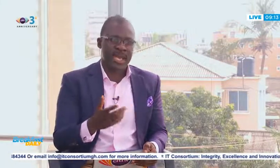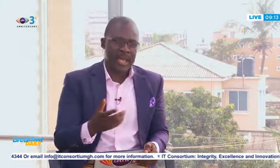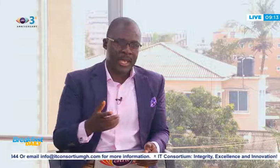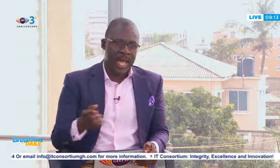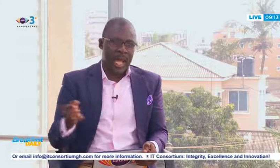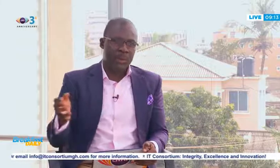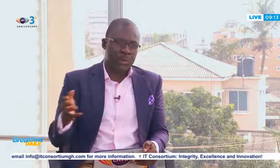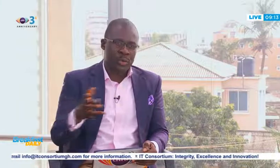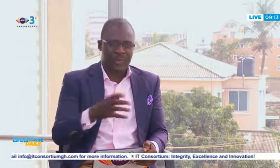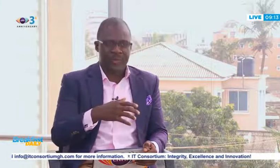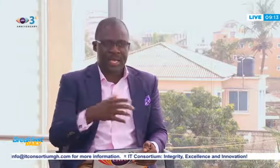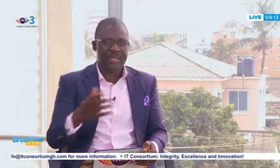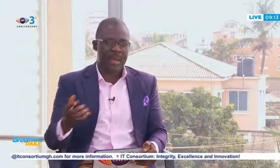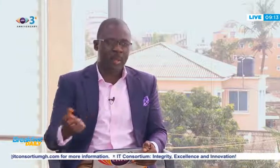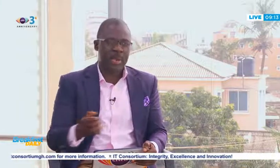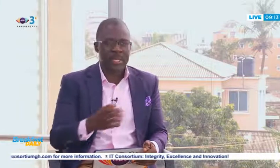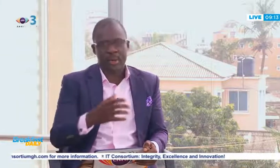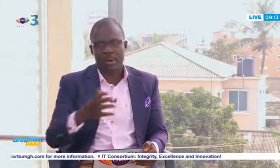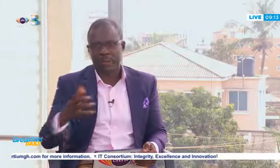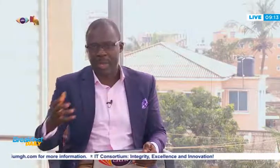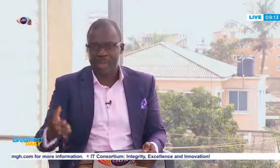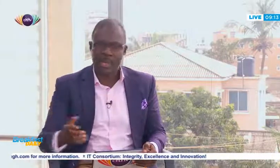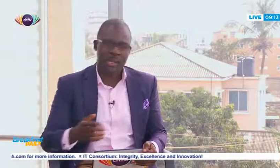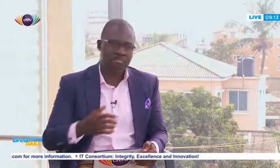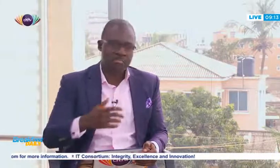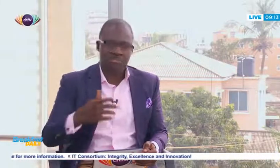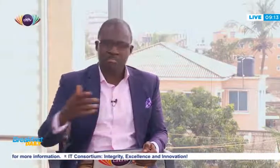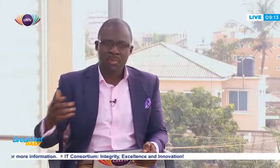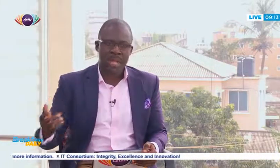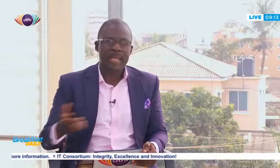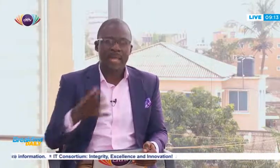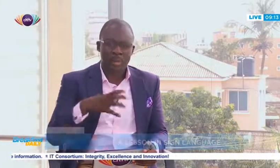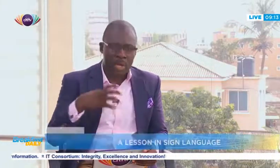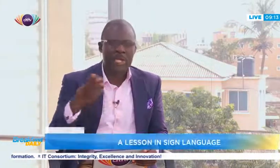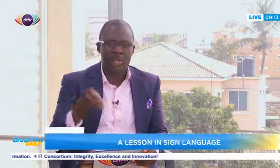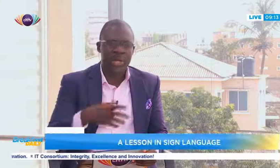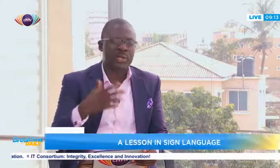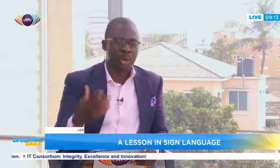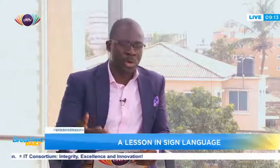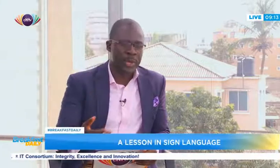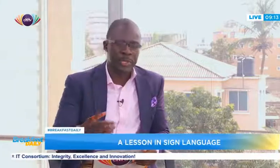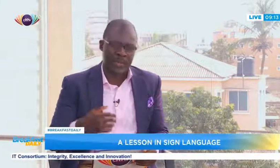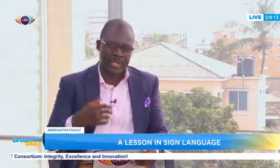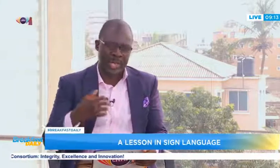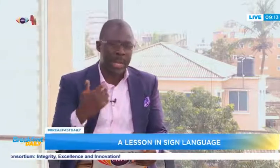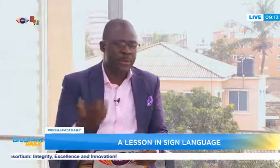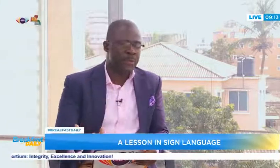say out of, let's say, a population of maybe, let's look at a small community of, let's say, 100